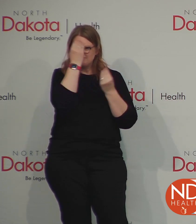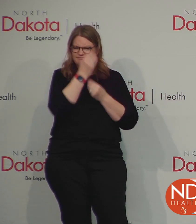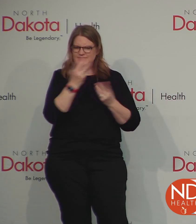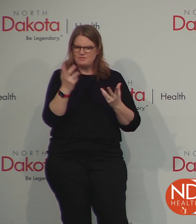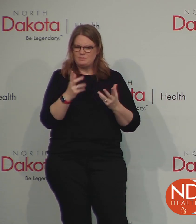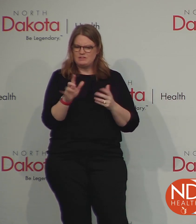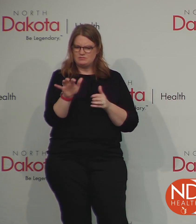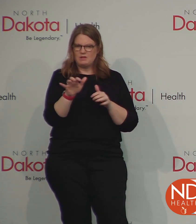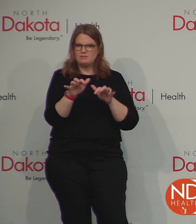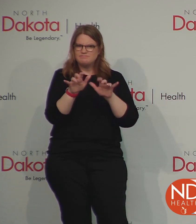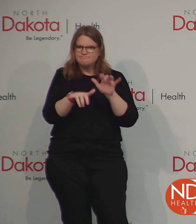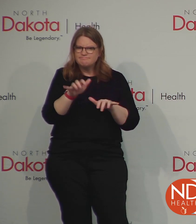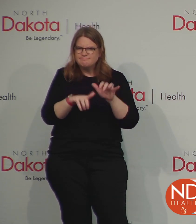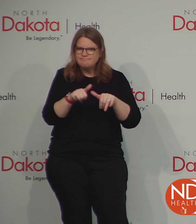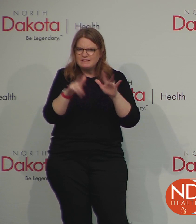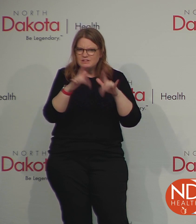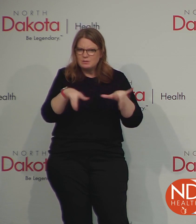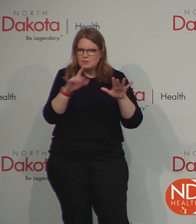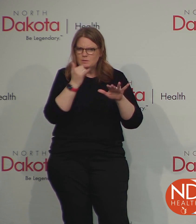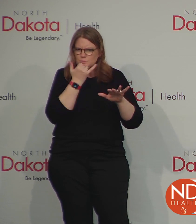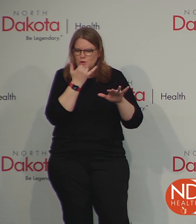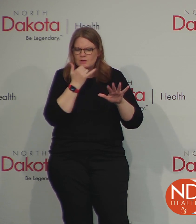occurring.